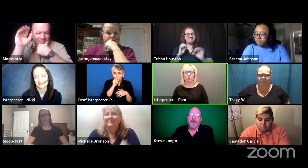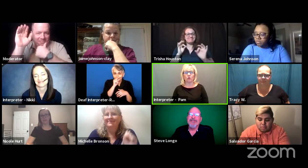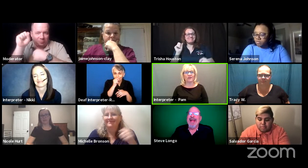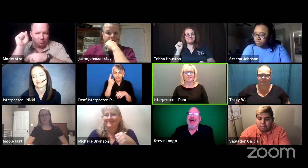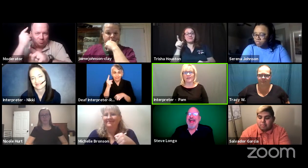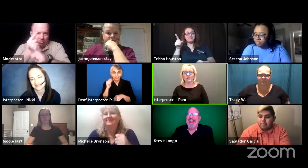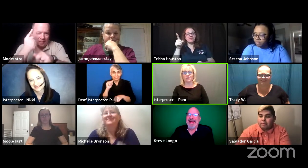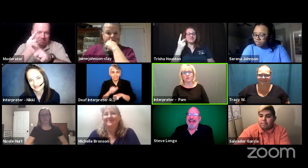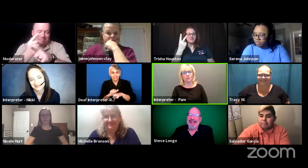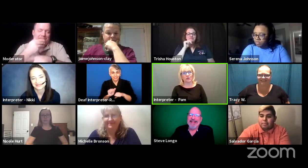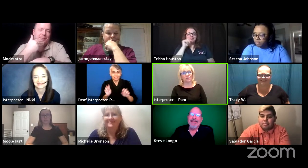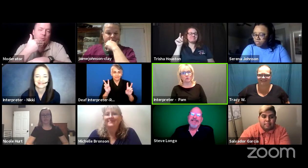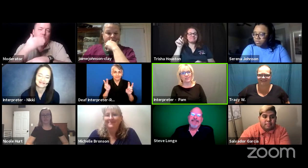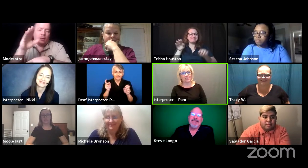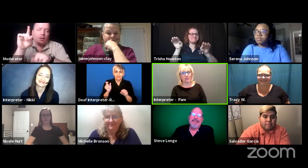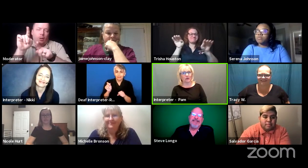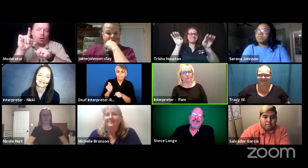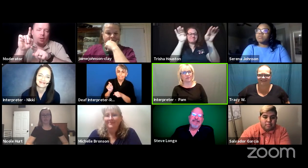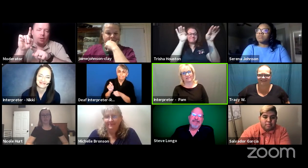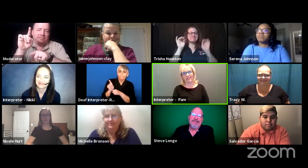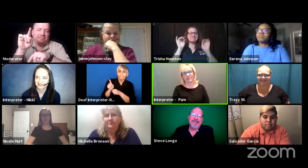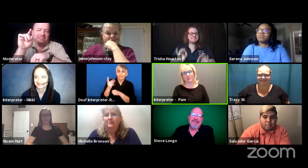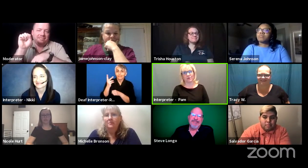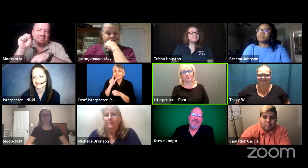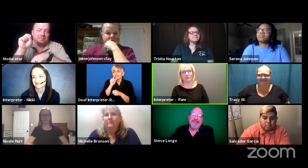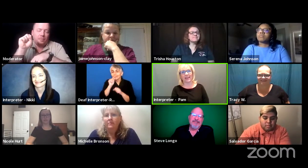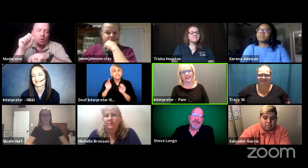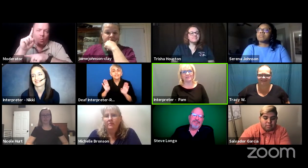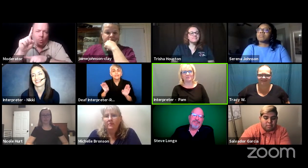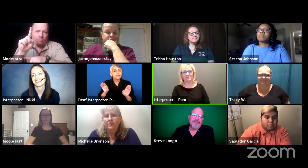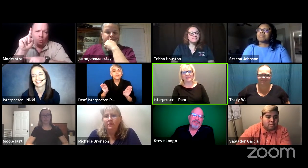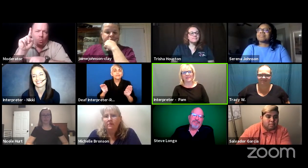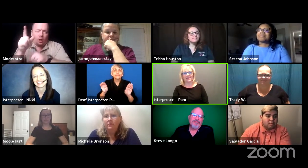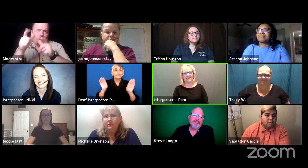So we've killed two birds with one stone. I believe that's the proper saying.